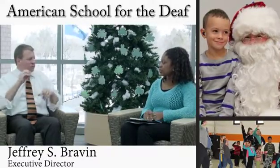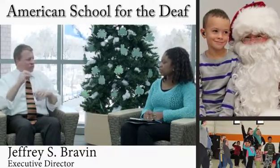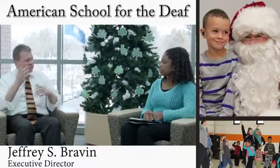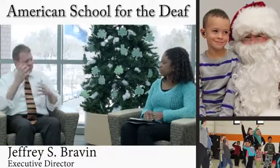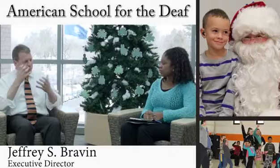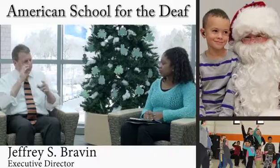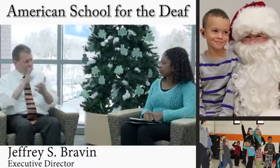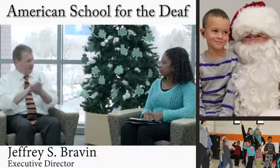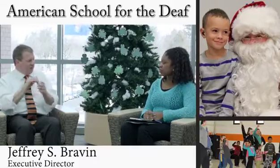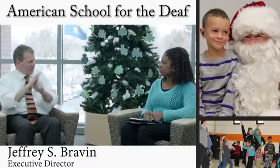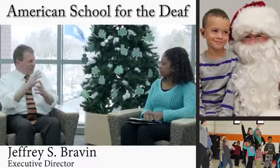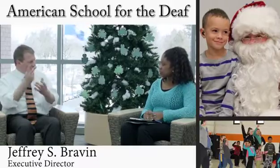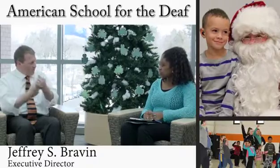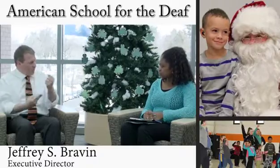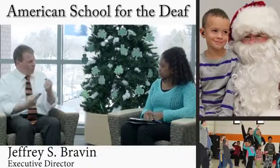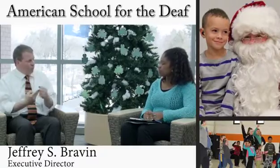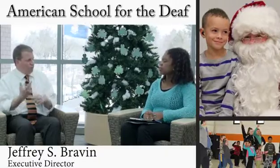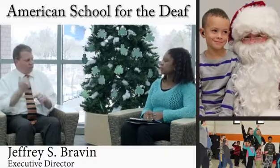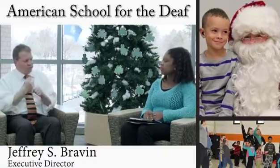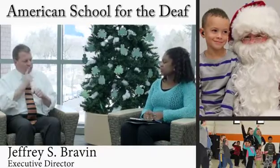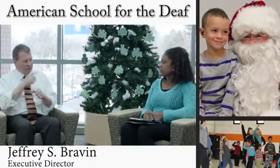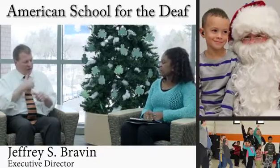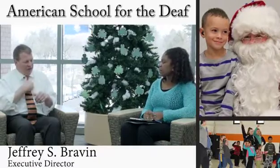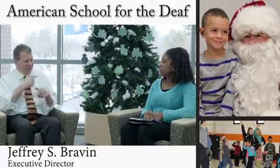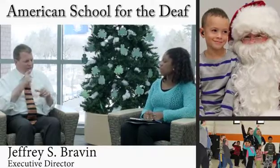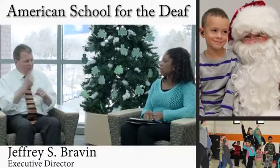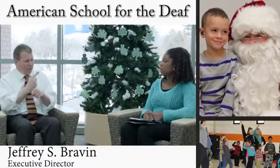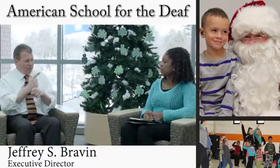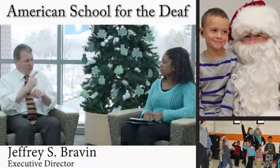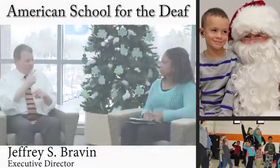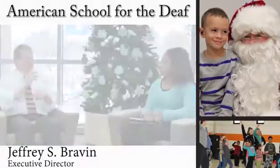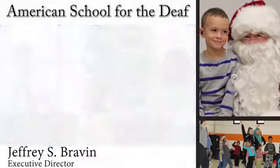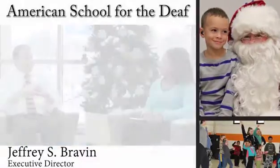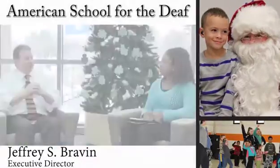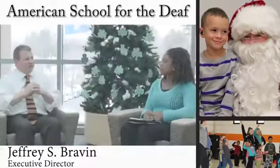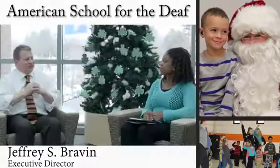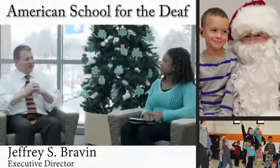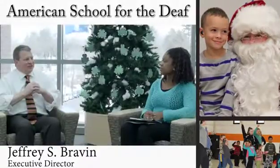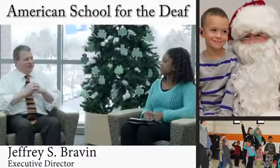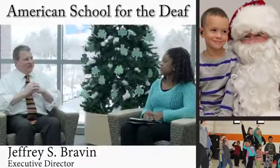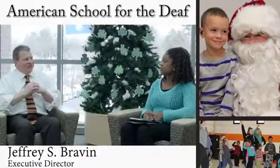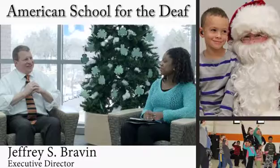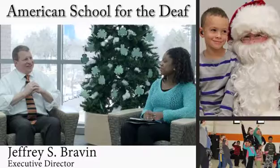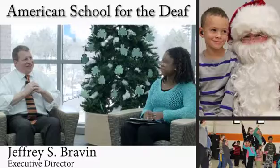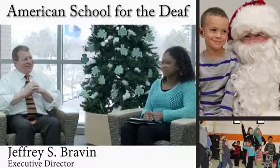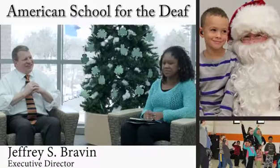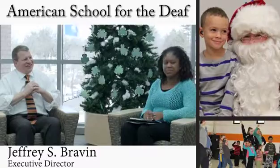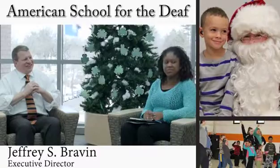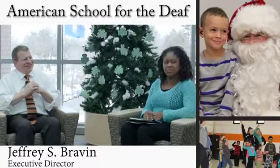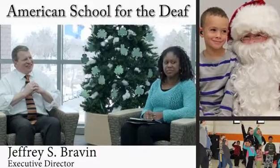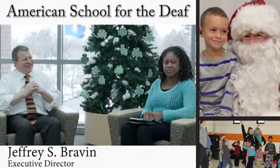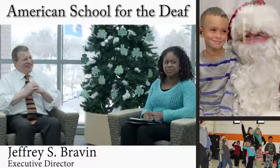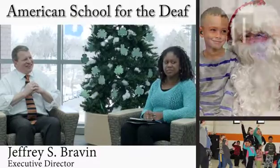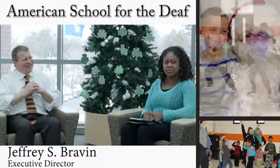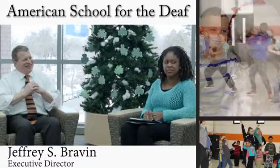more difficult to acquire language. So we believe in exposing children to both appropriate visual and auditory access to